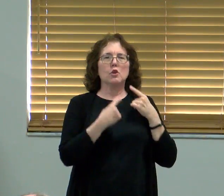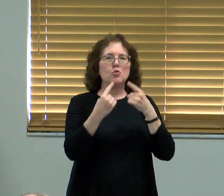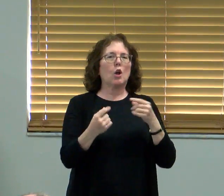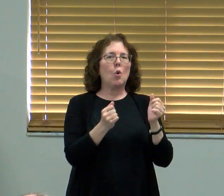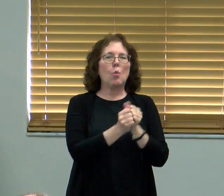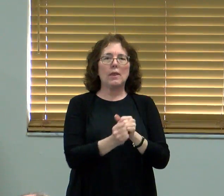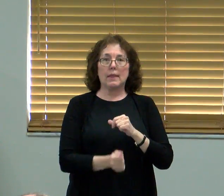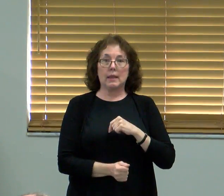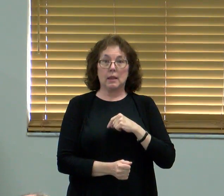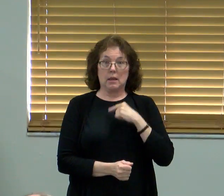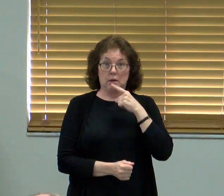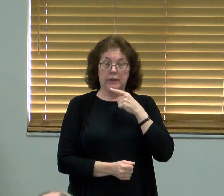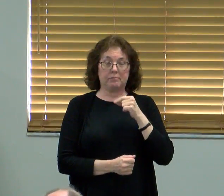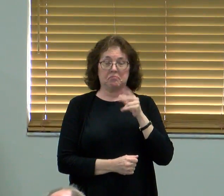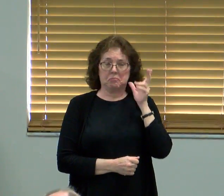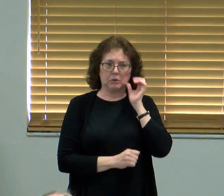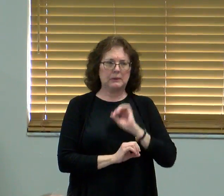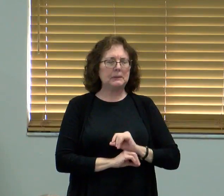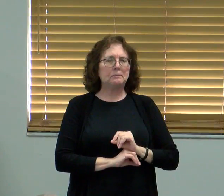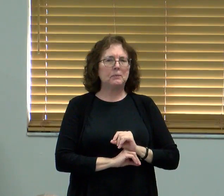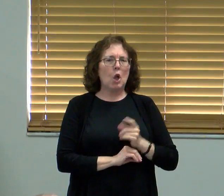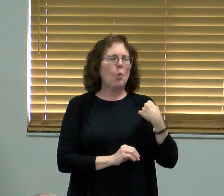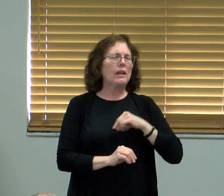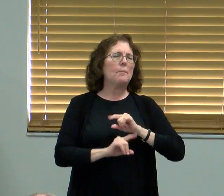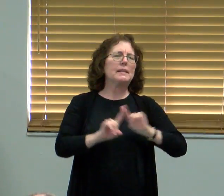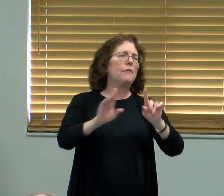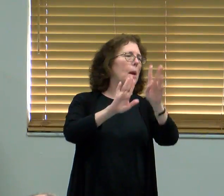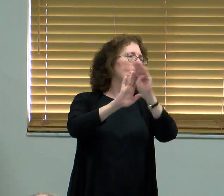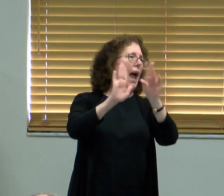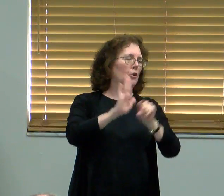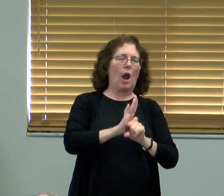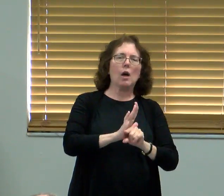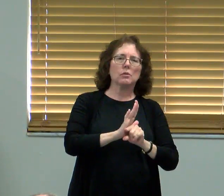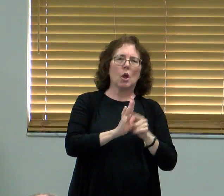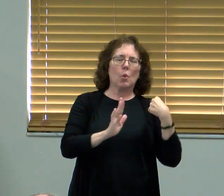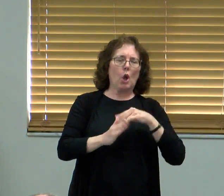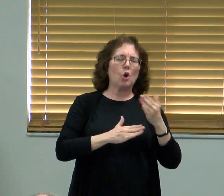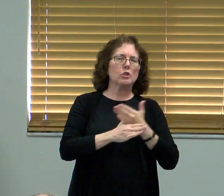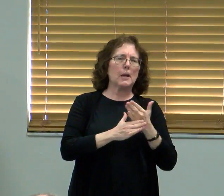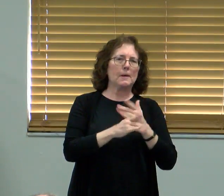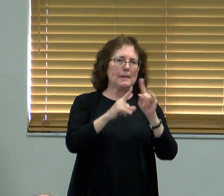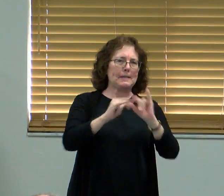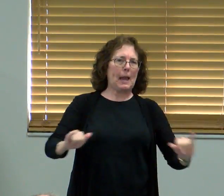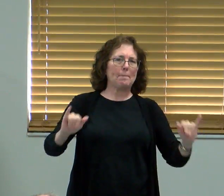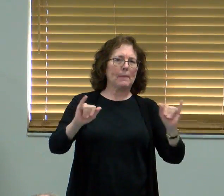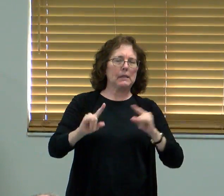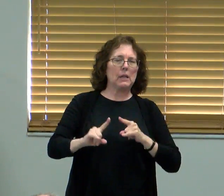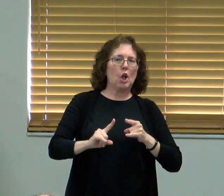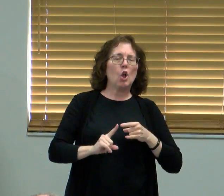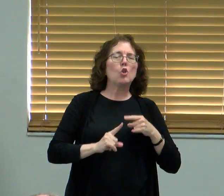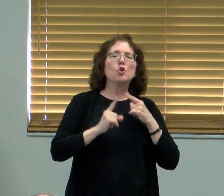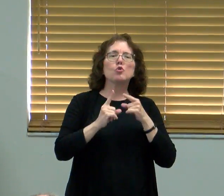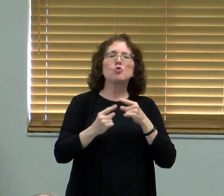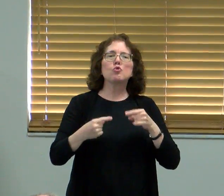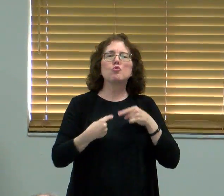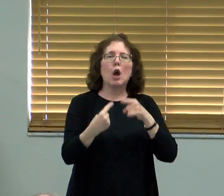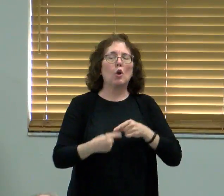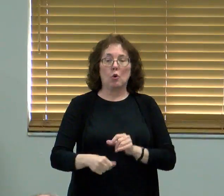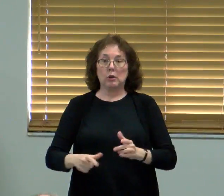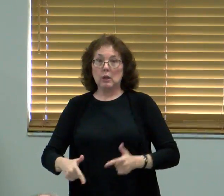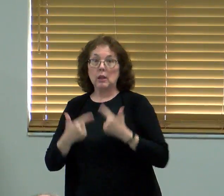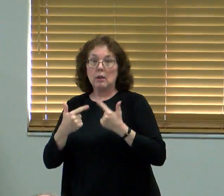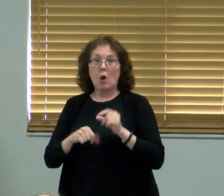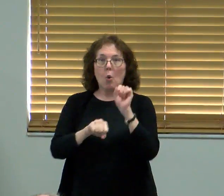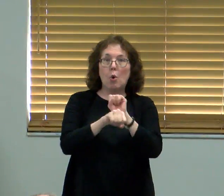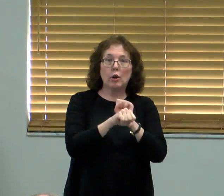hearing. Even though we all come from different backgrounds, we all share something in common: the struggle to live, work,